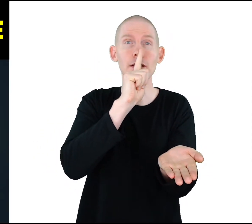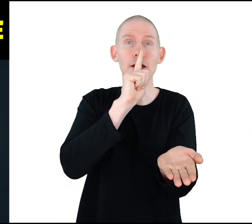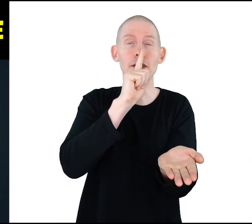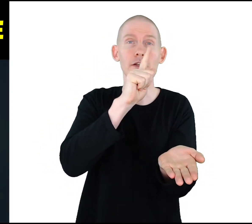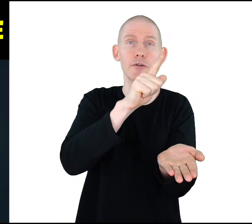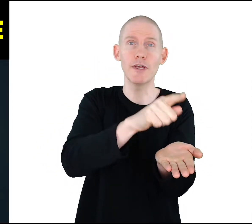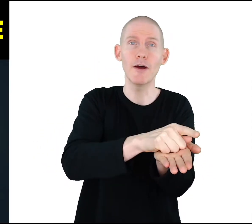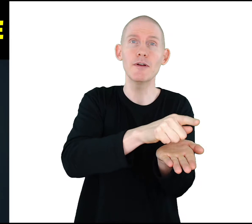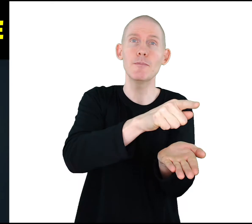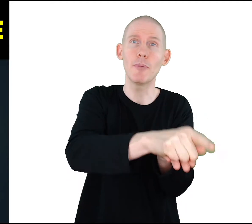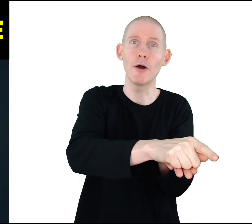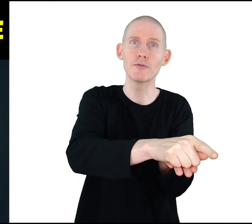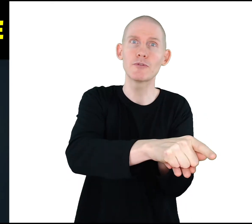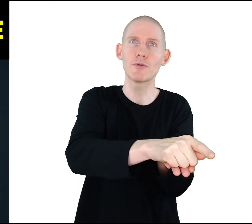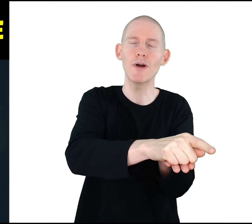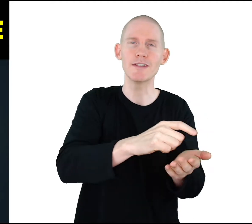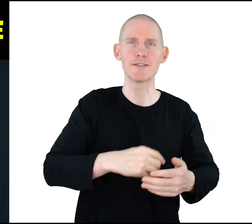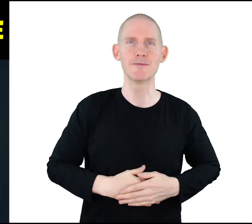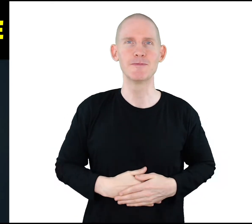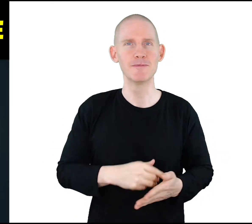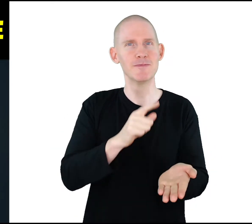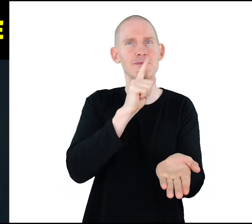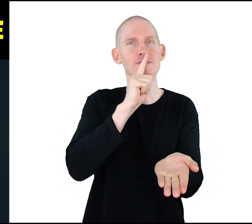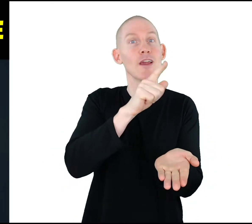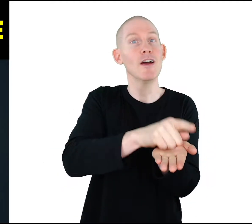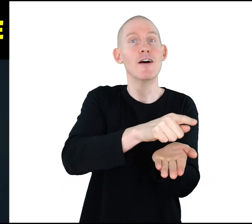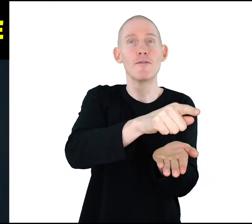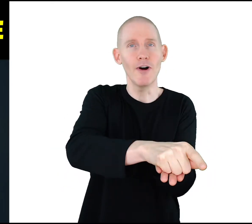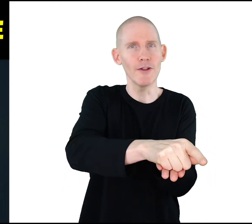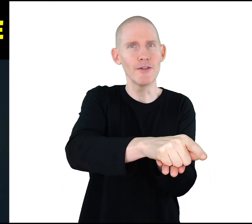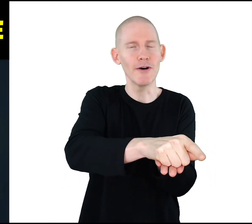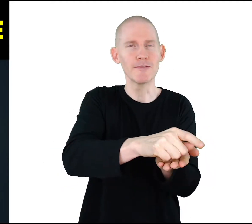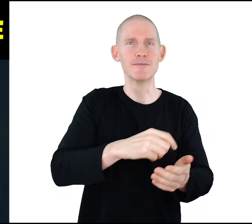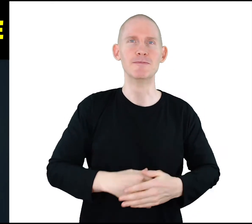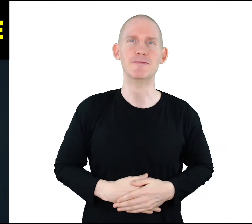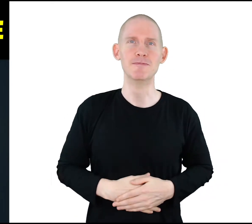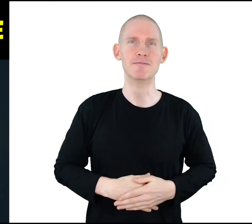and then go down and bounce twice. Fall in love.